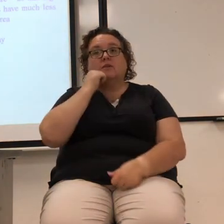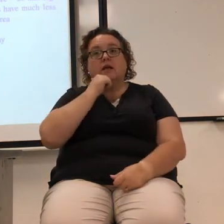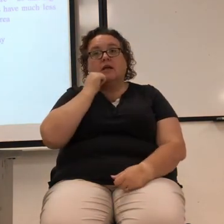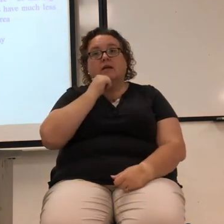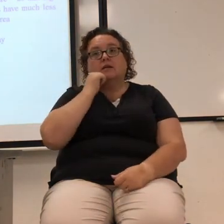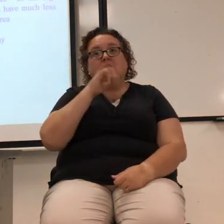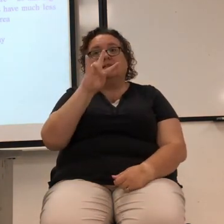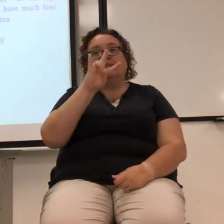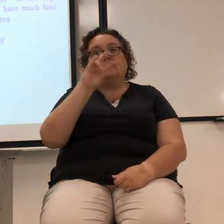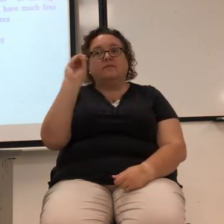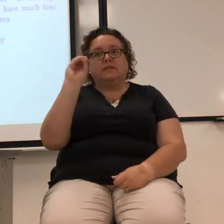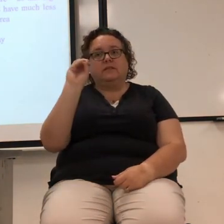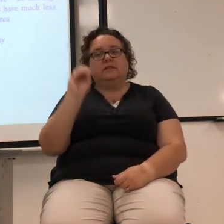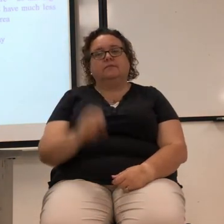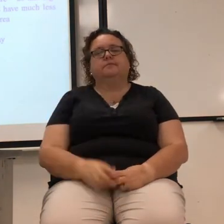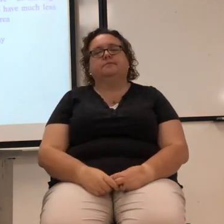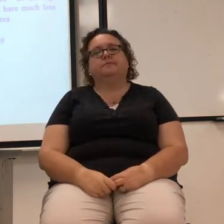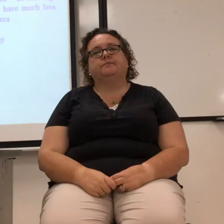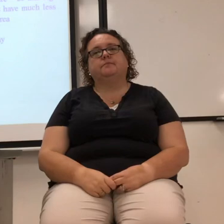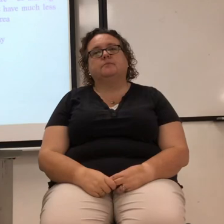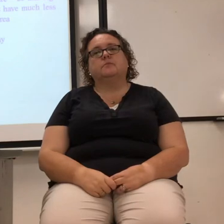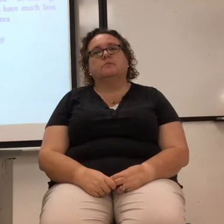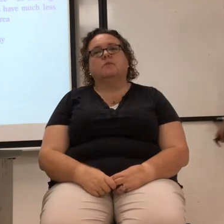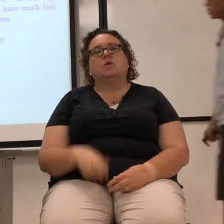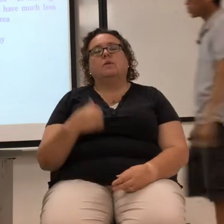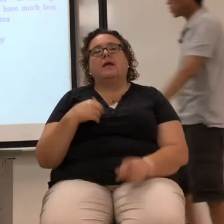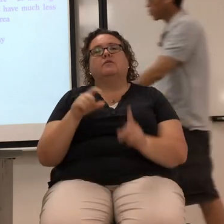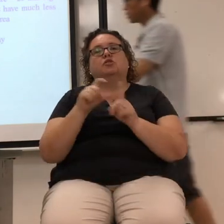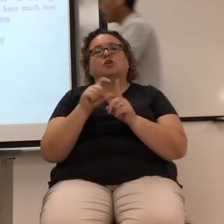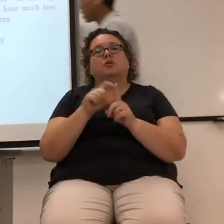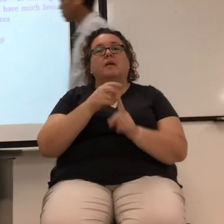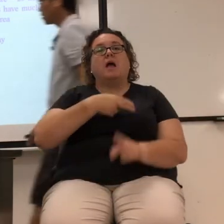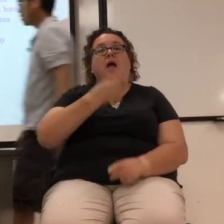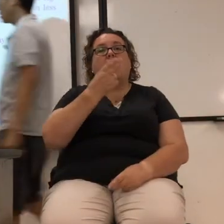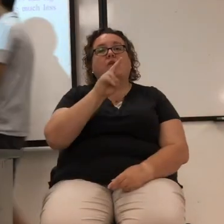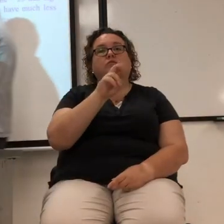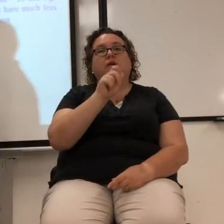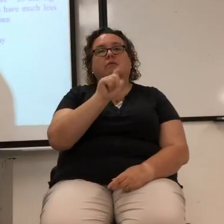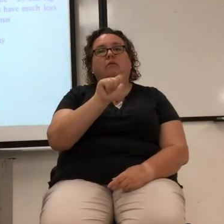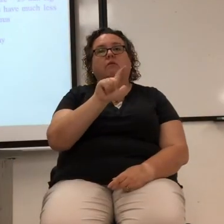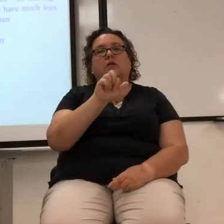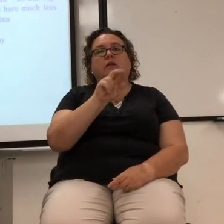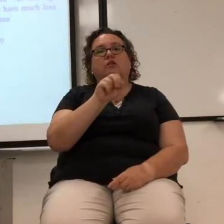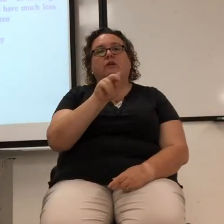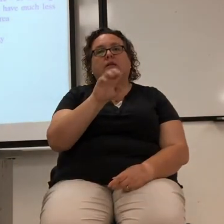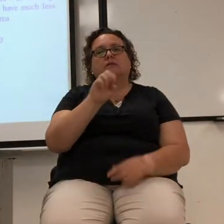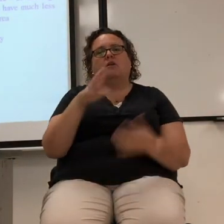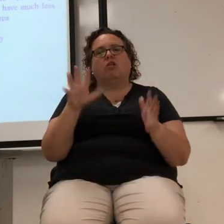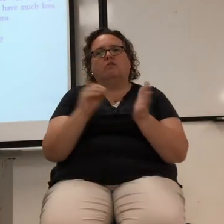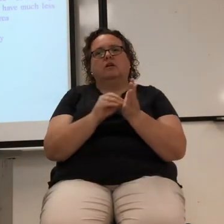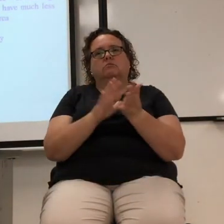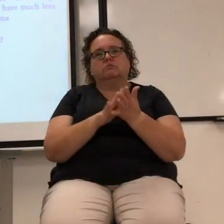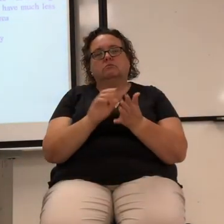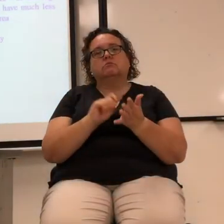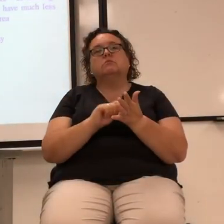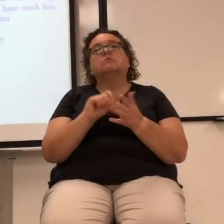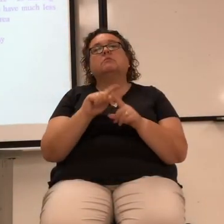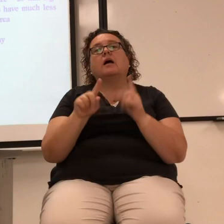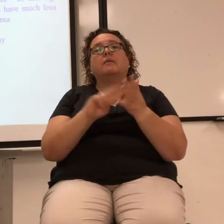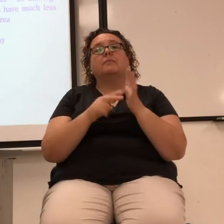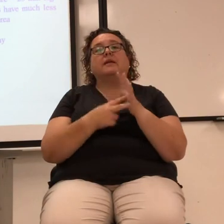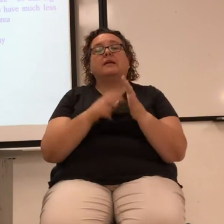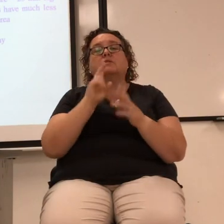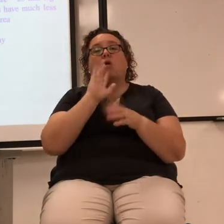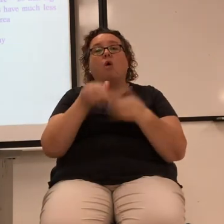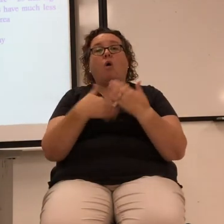7 times per day. And you have a term for that, high renal clearance, I already wrote it down. Basically, you're going to keep the toxic waste